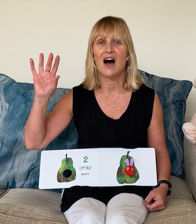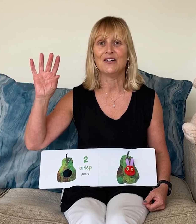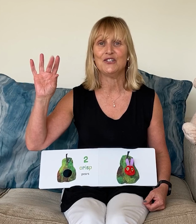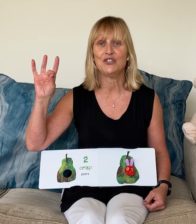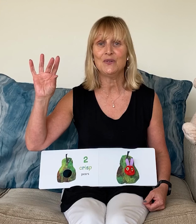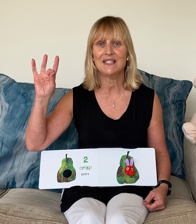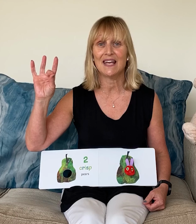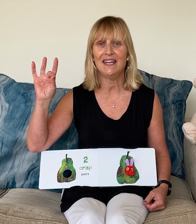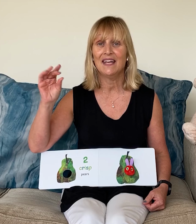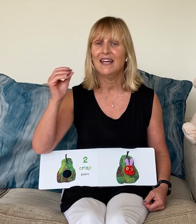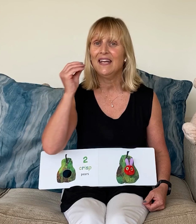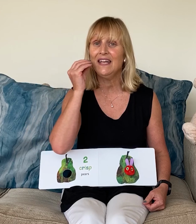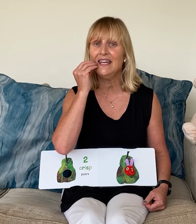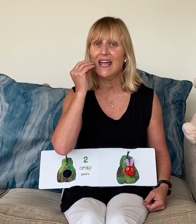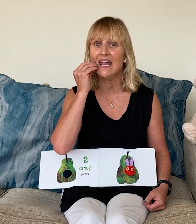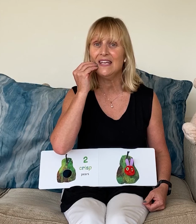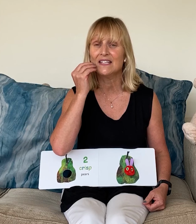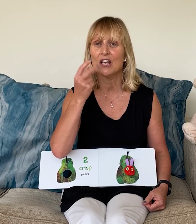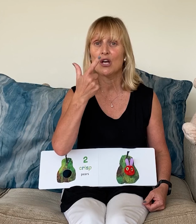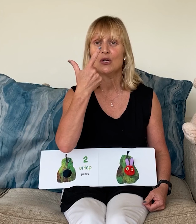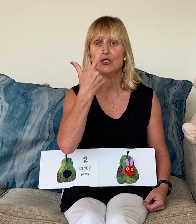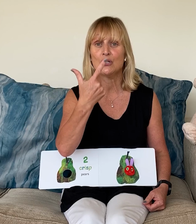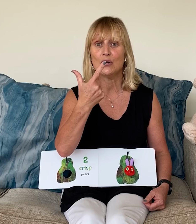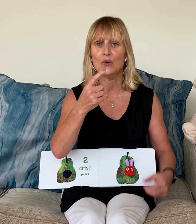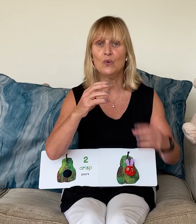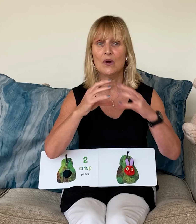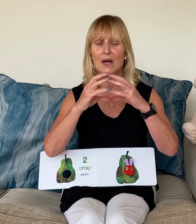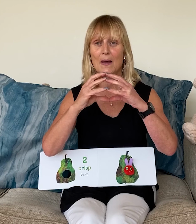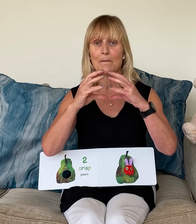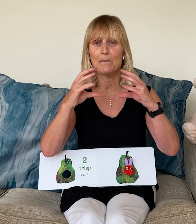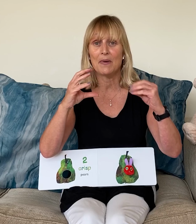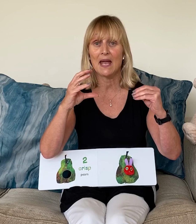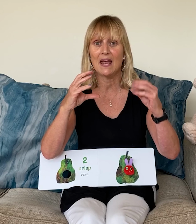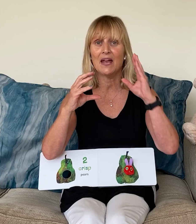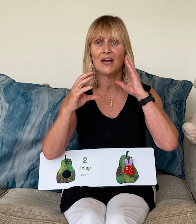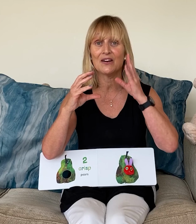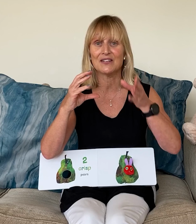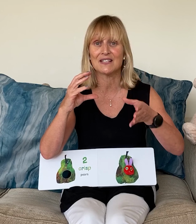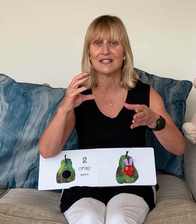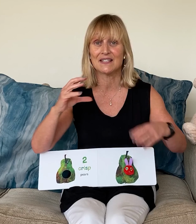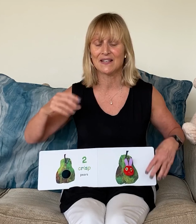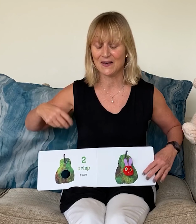On Tuesday, he ate two pears.